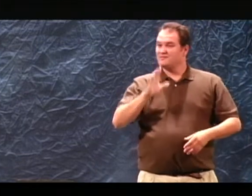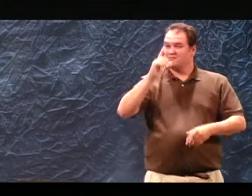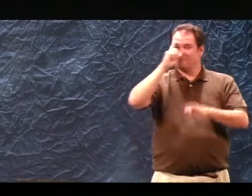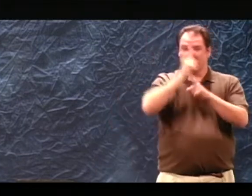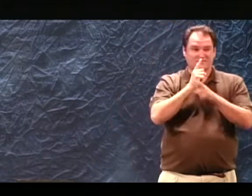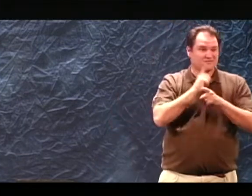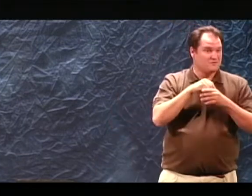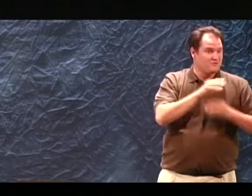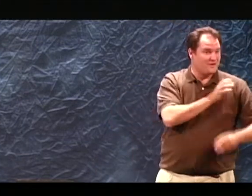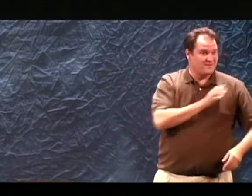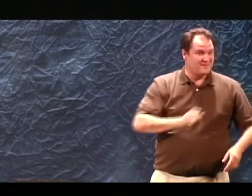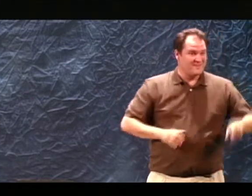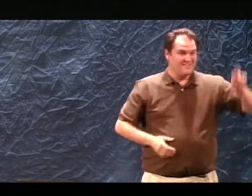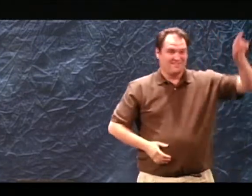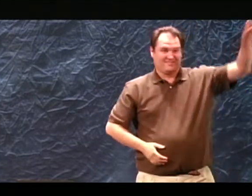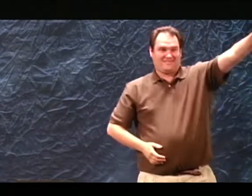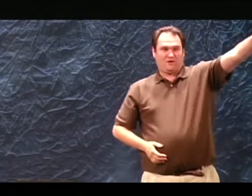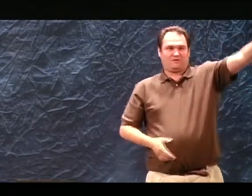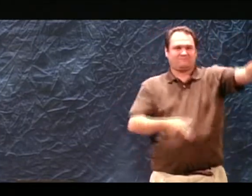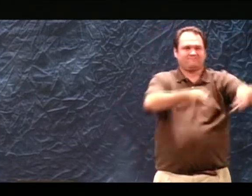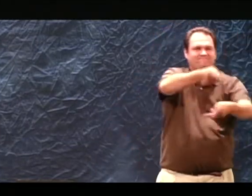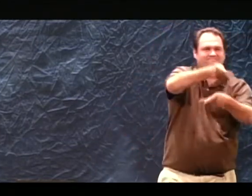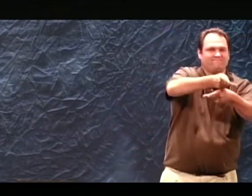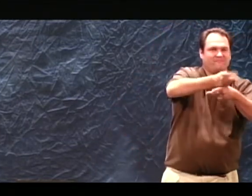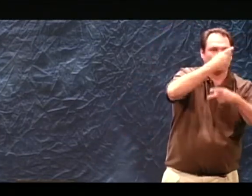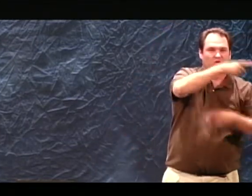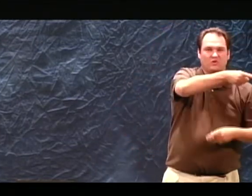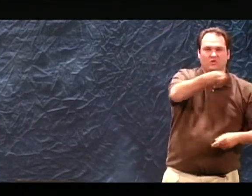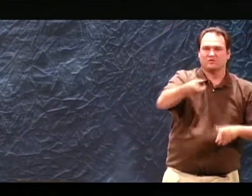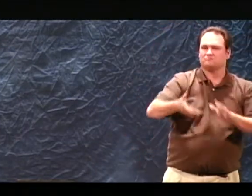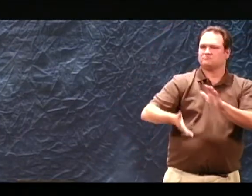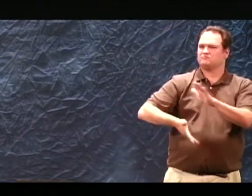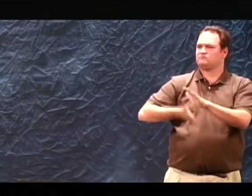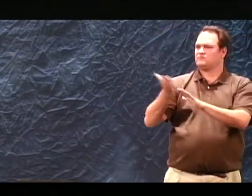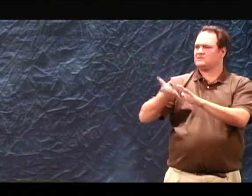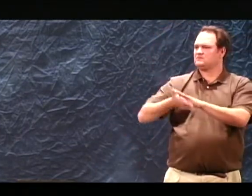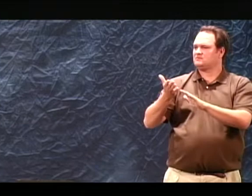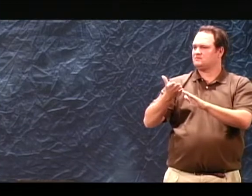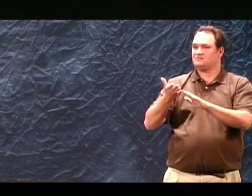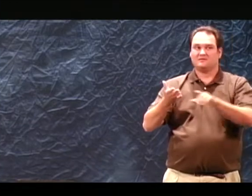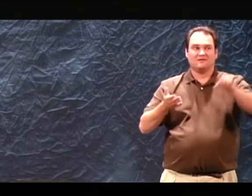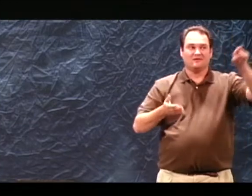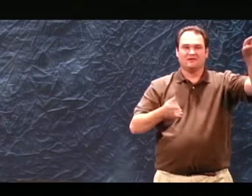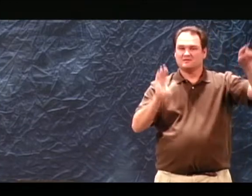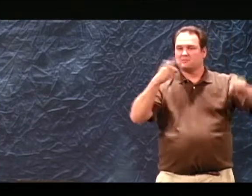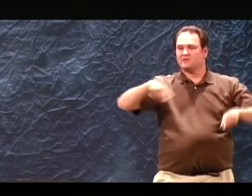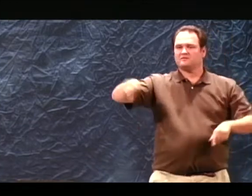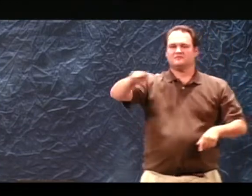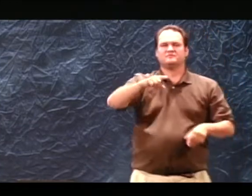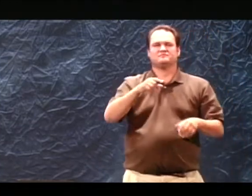the kids tonight brothers and sisters in christ are out there taking care of your